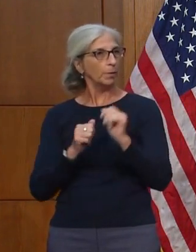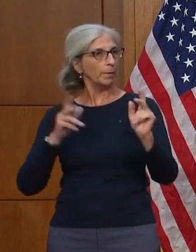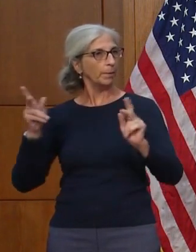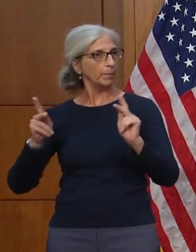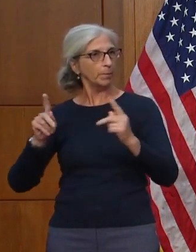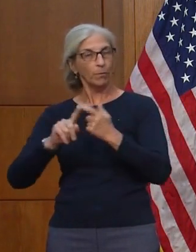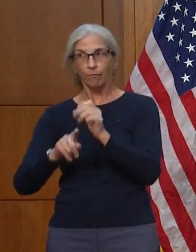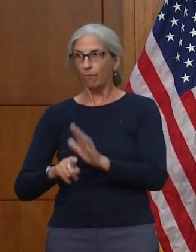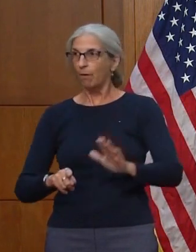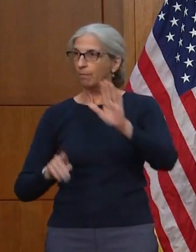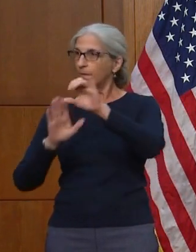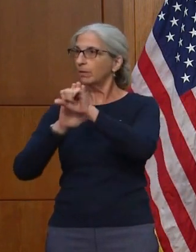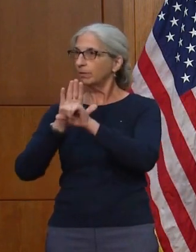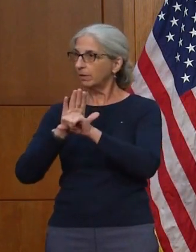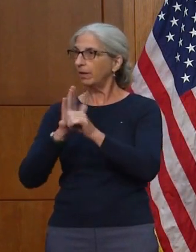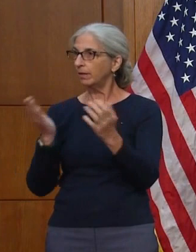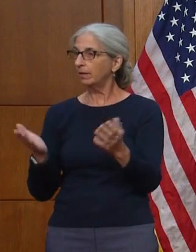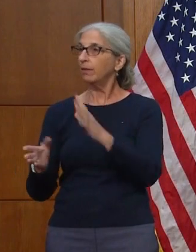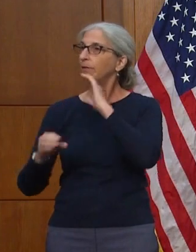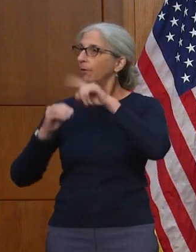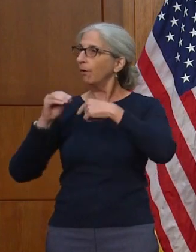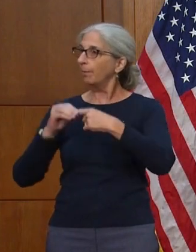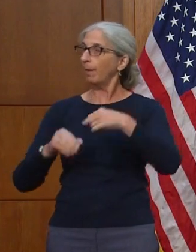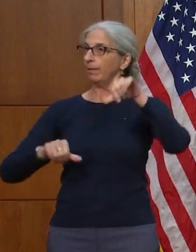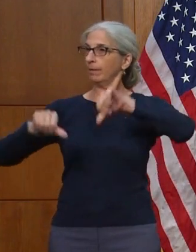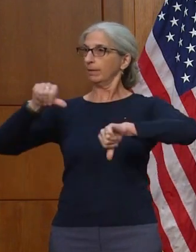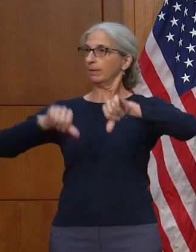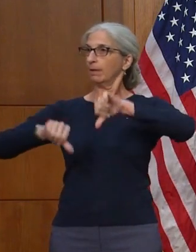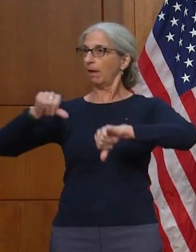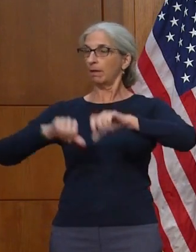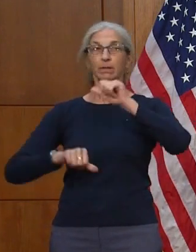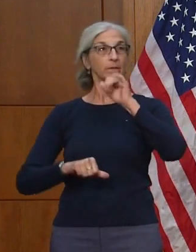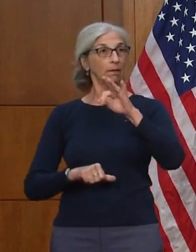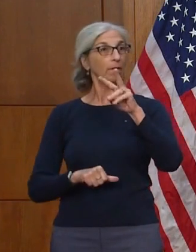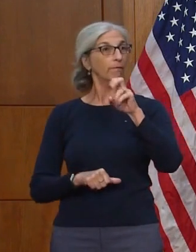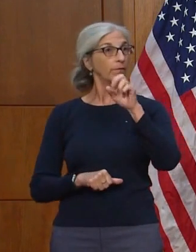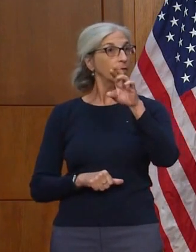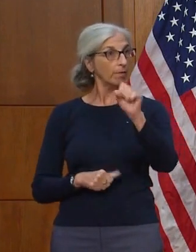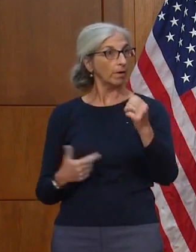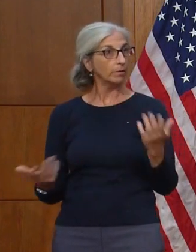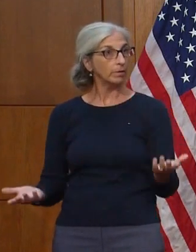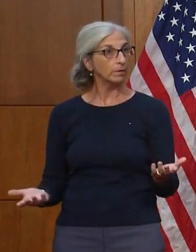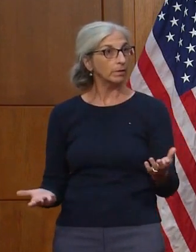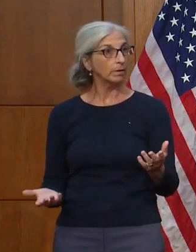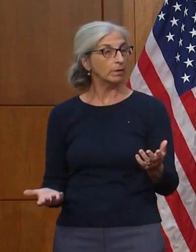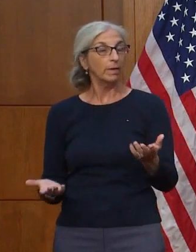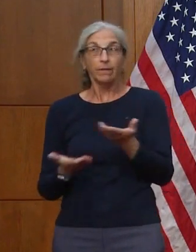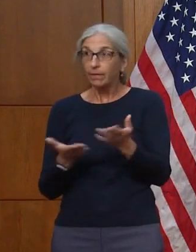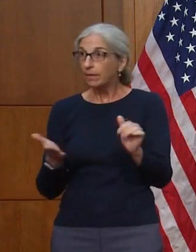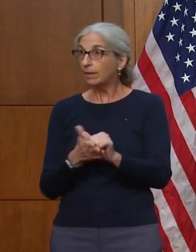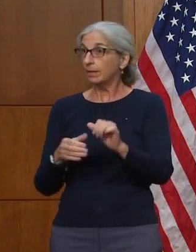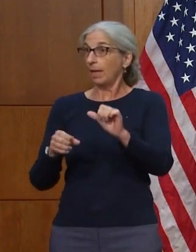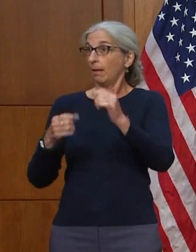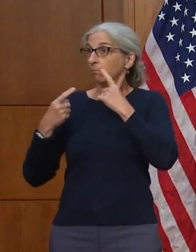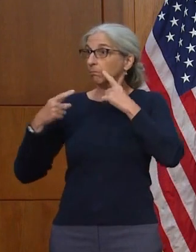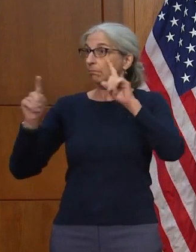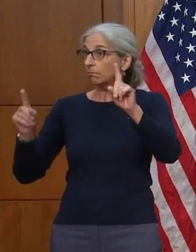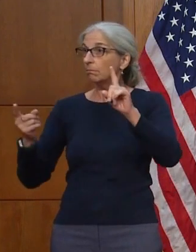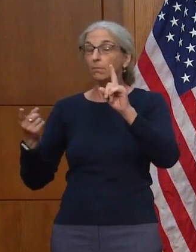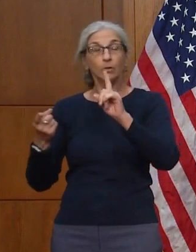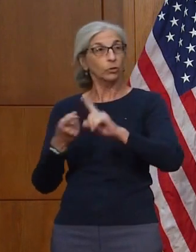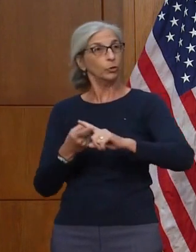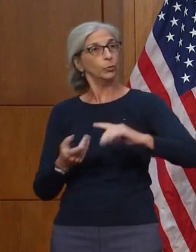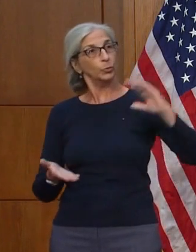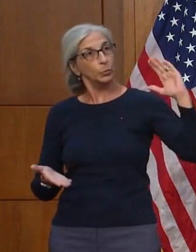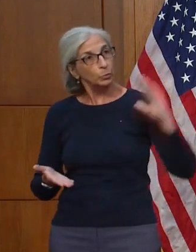about the science of this virus as we know it, the things that work to keep the virus